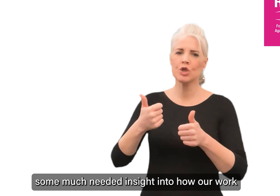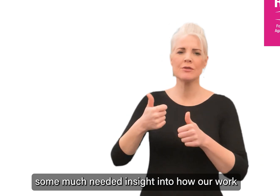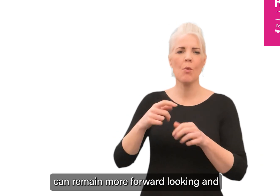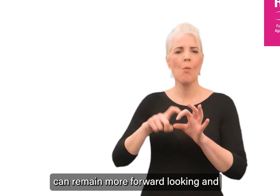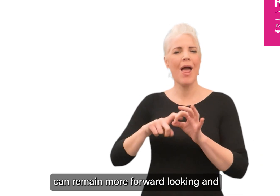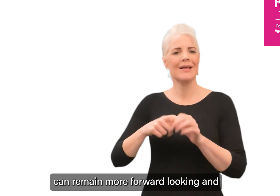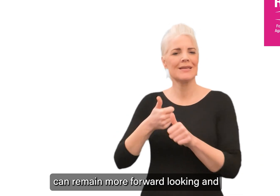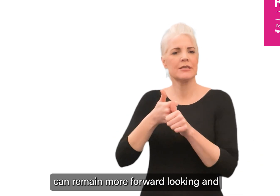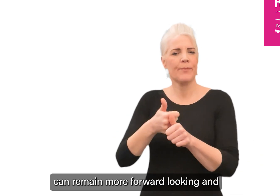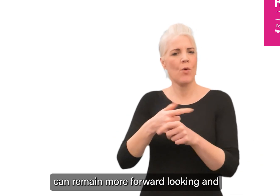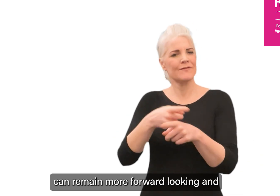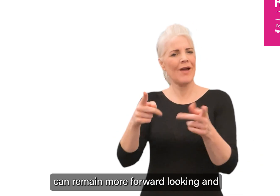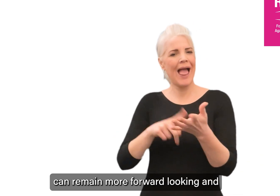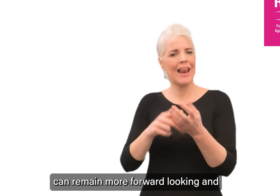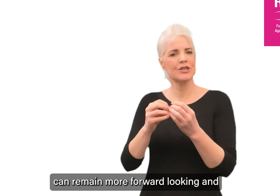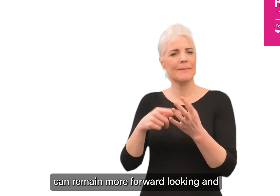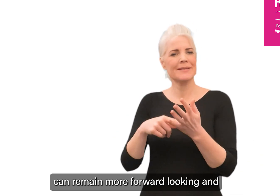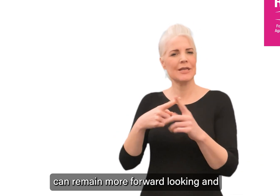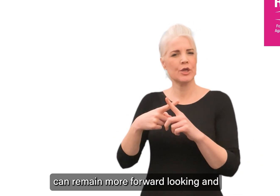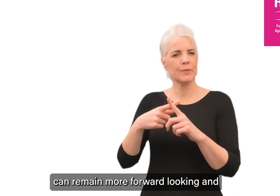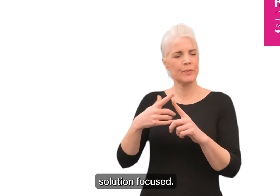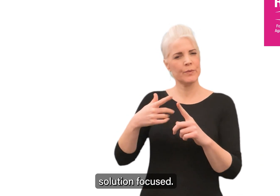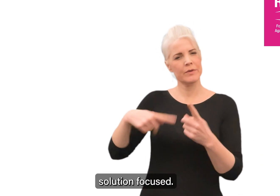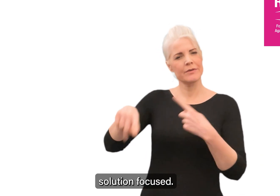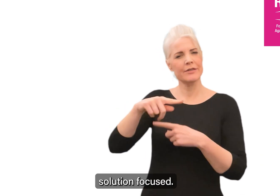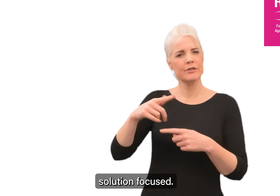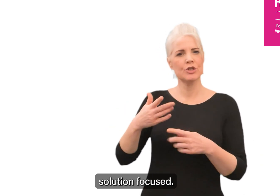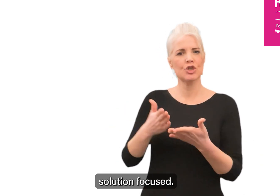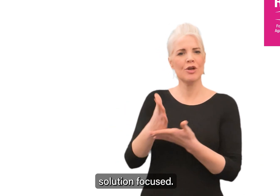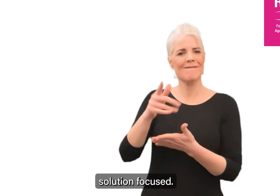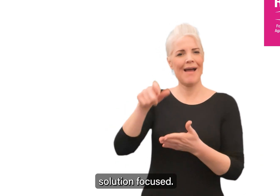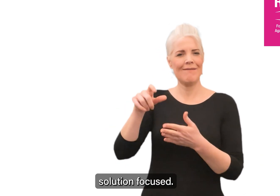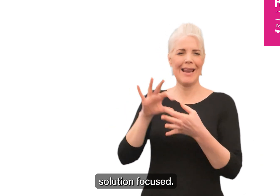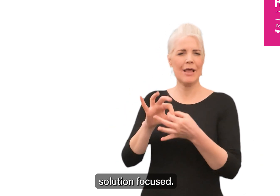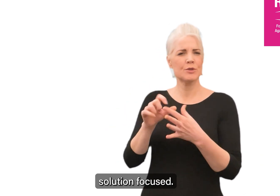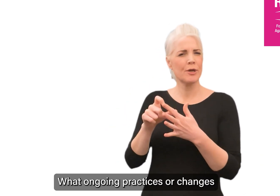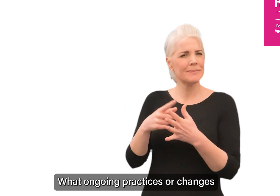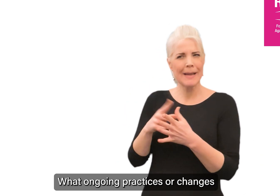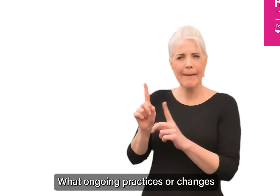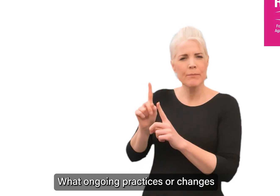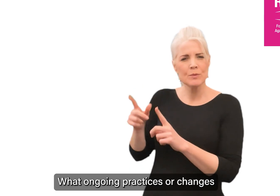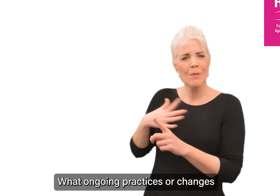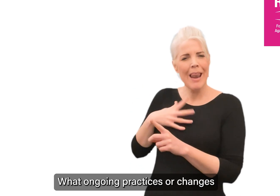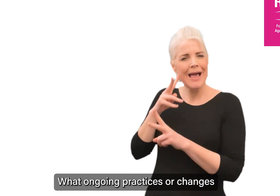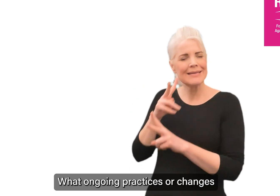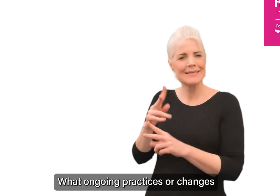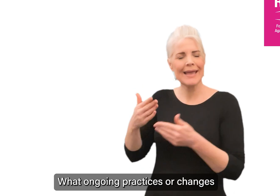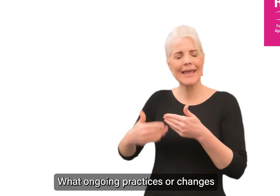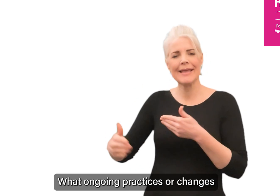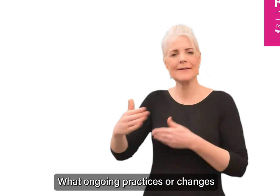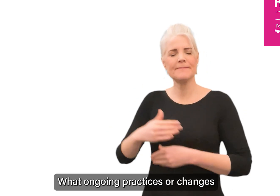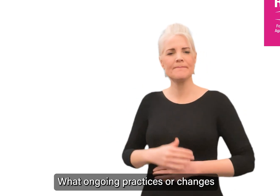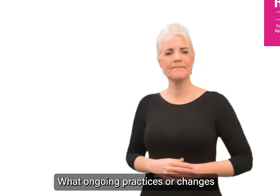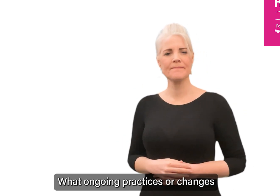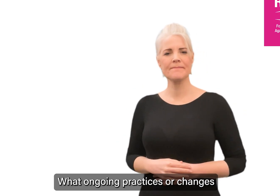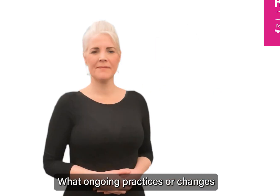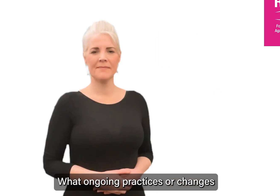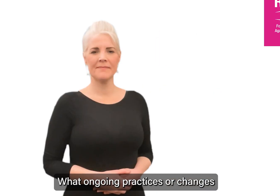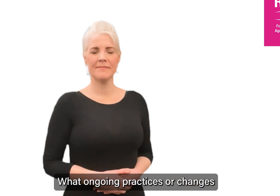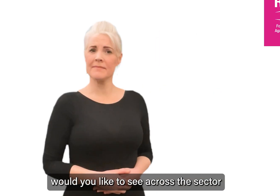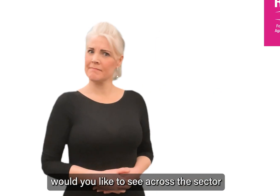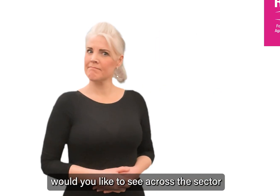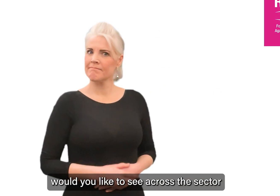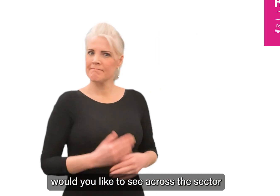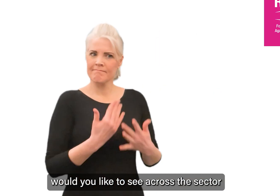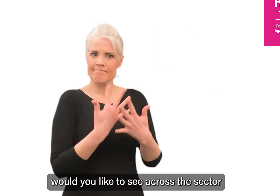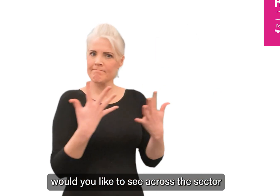work can remain more forward looking and solution focused. What ongoing practices or